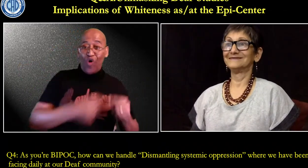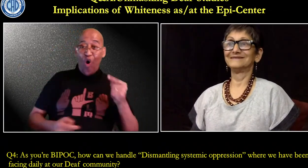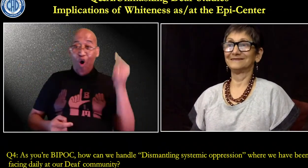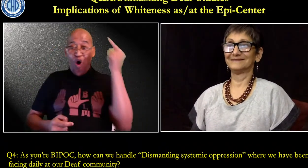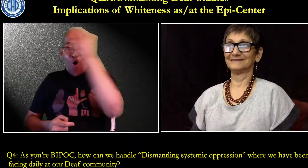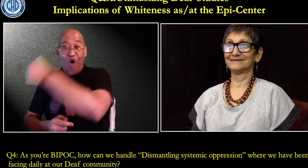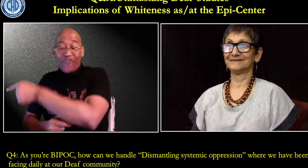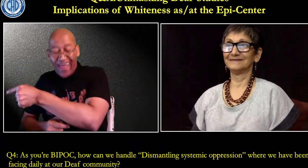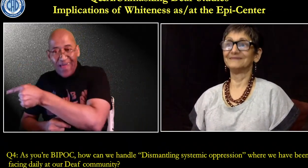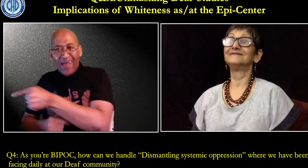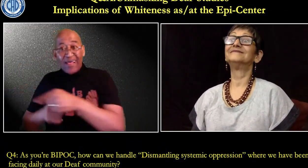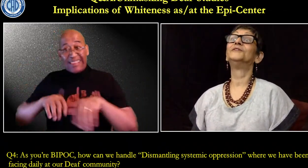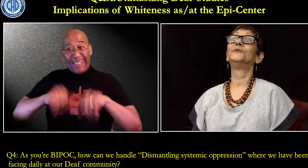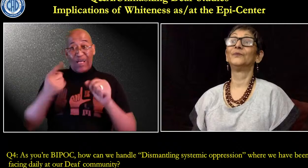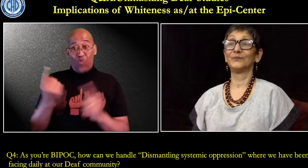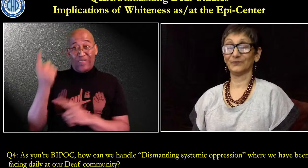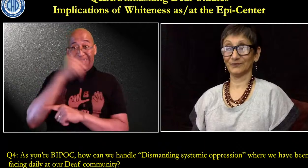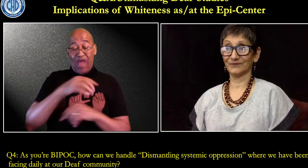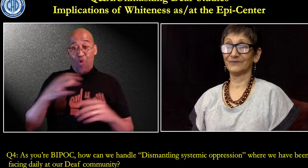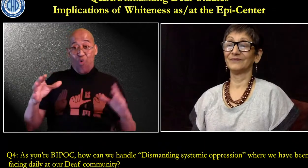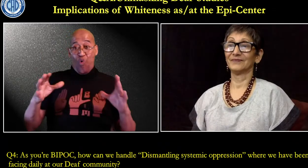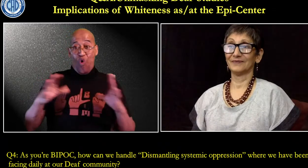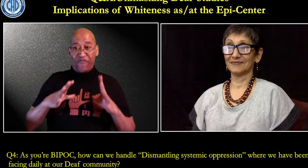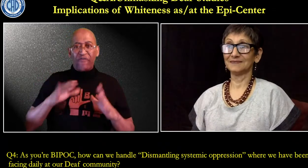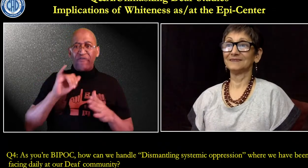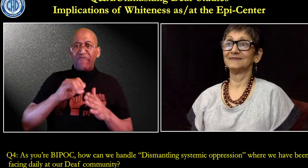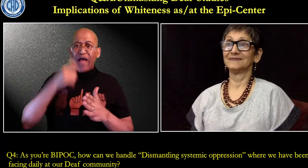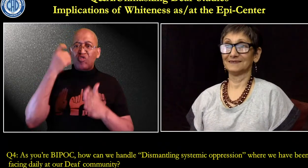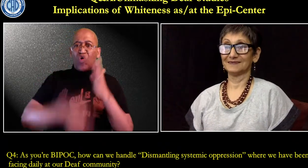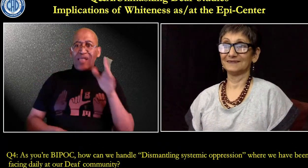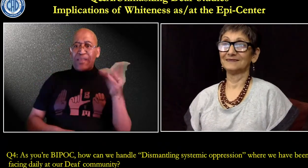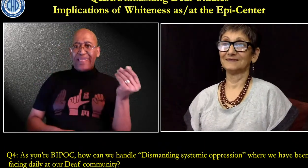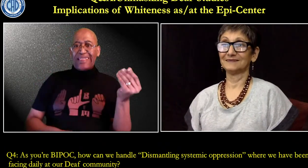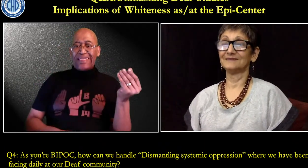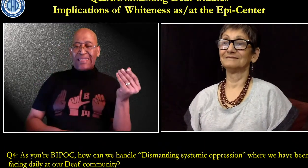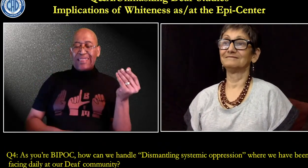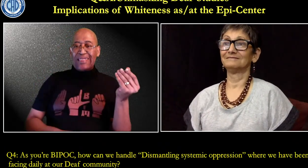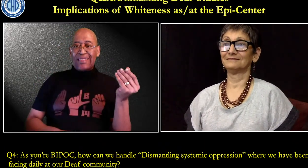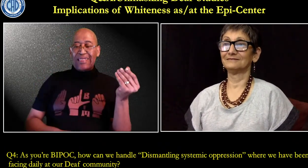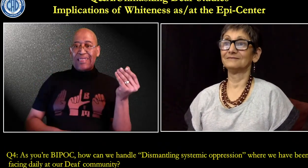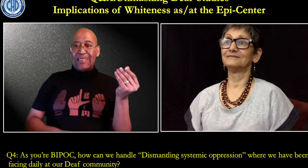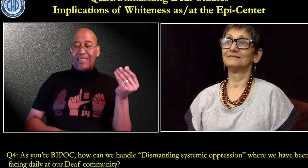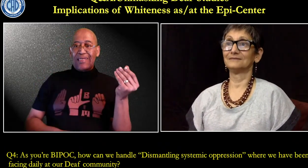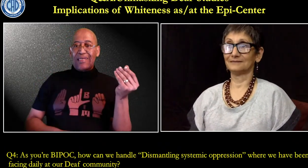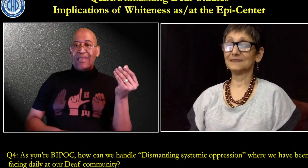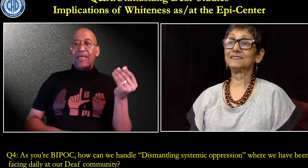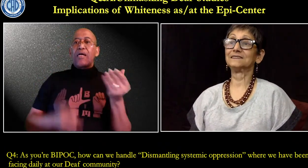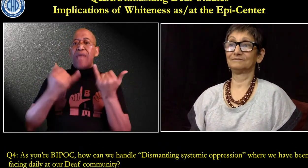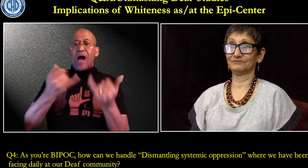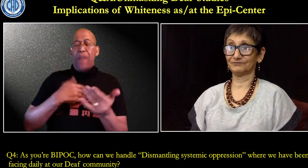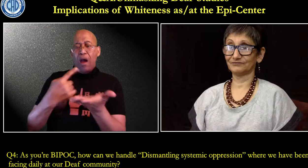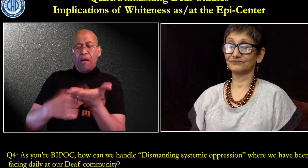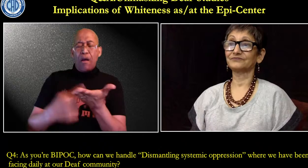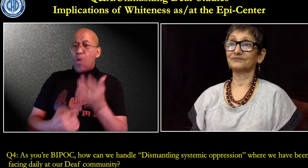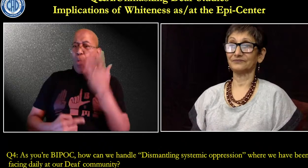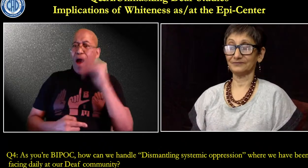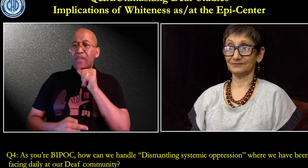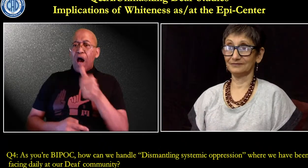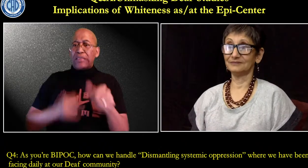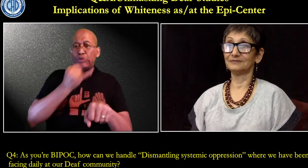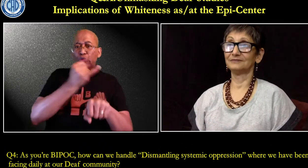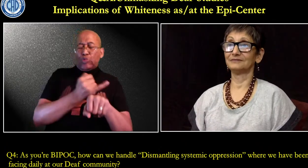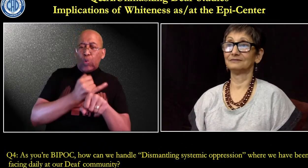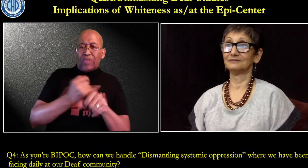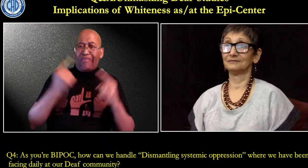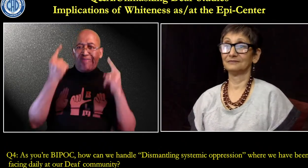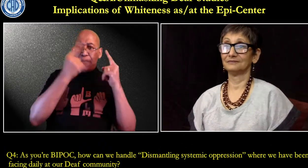which is far from Riverside, and having to go back and forth to take the time off. And that takes money to do that, to have